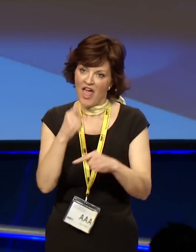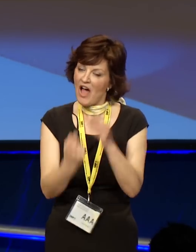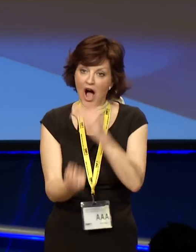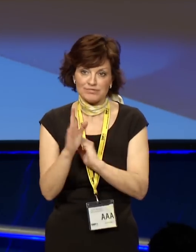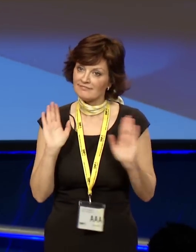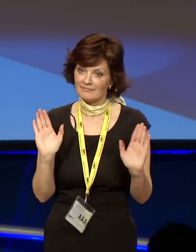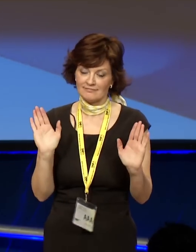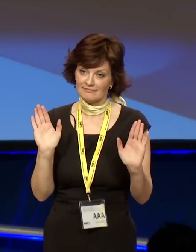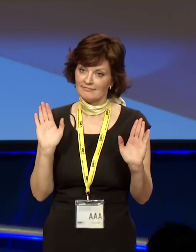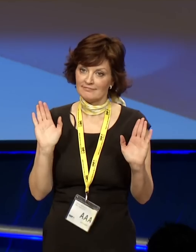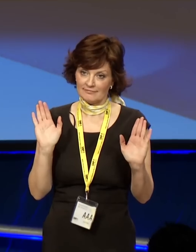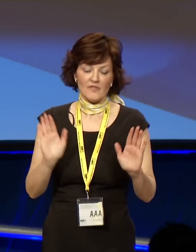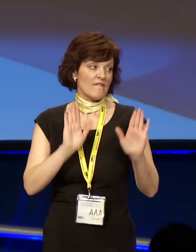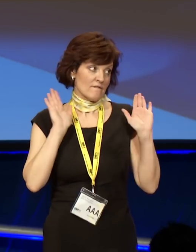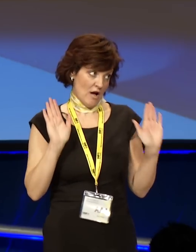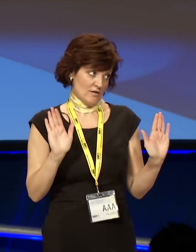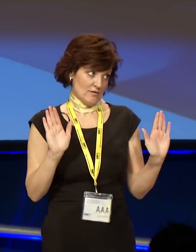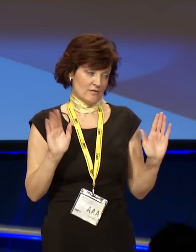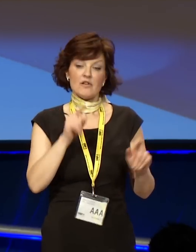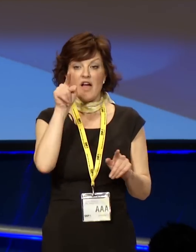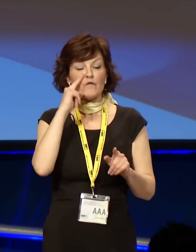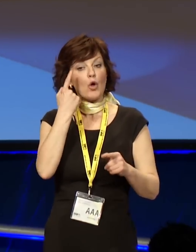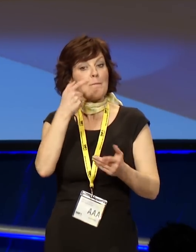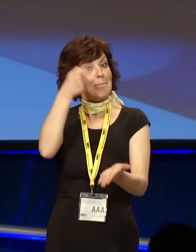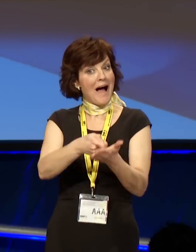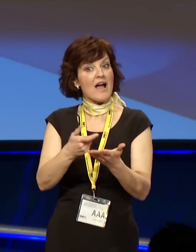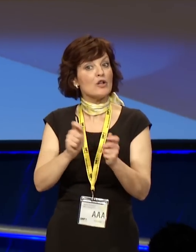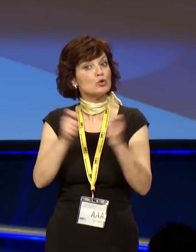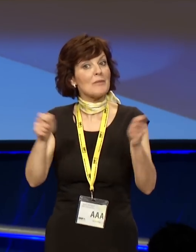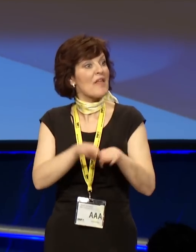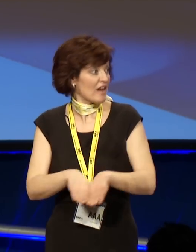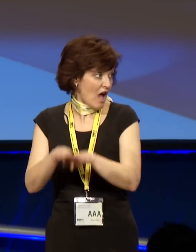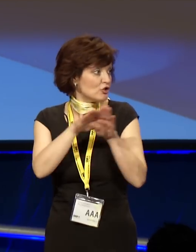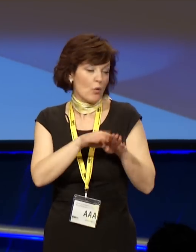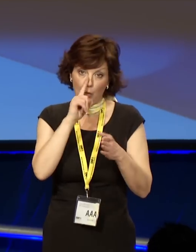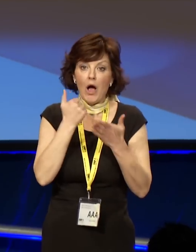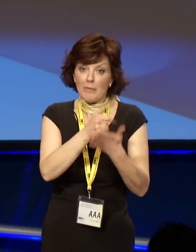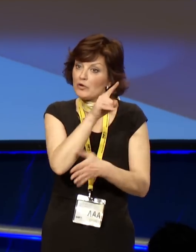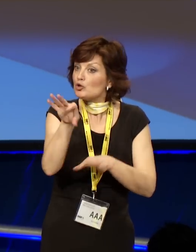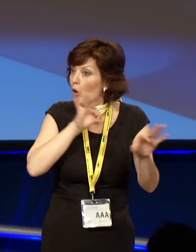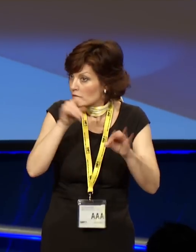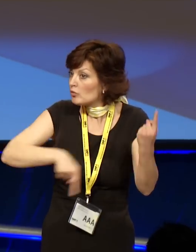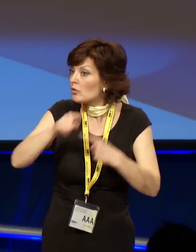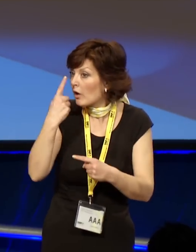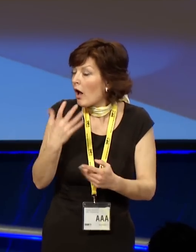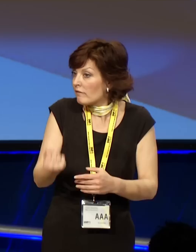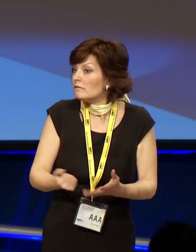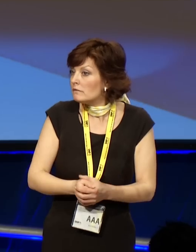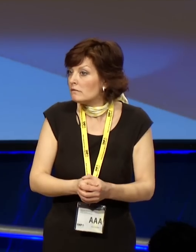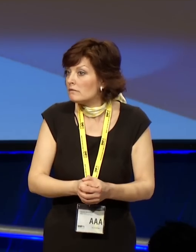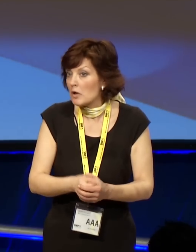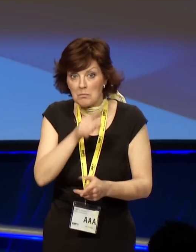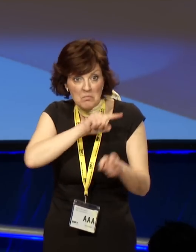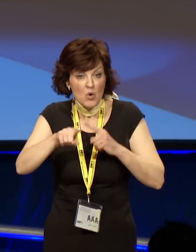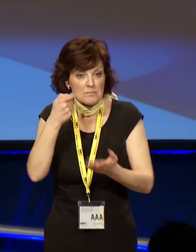I think in terms of, well, firstly, buy the National, in terms of, you know, that's a choice that all of us, most of us here make